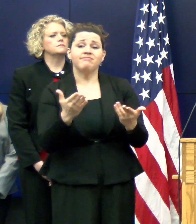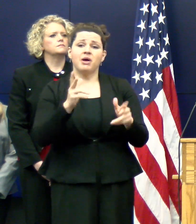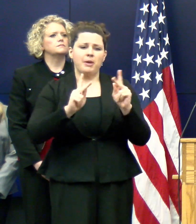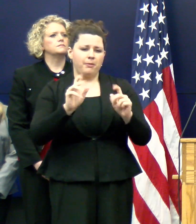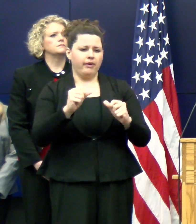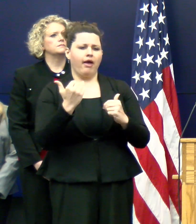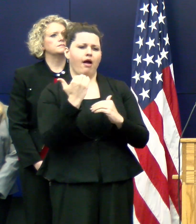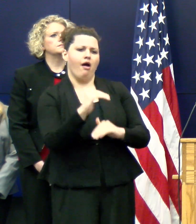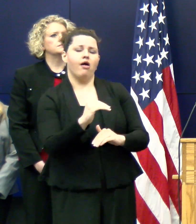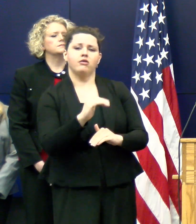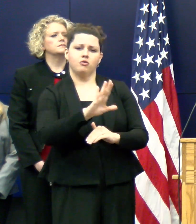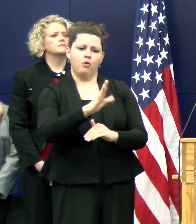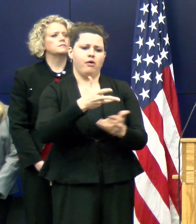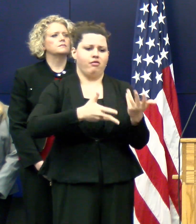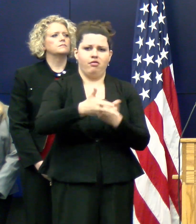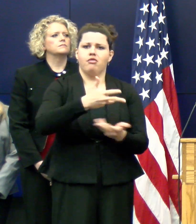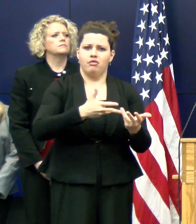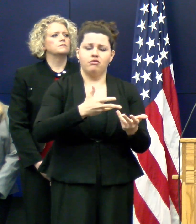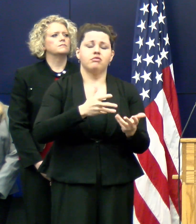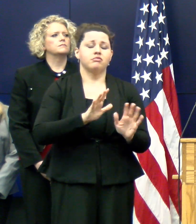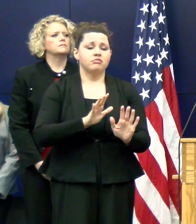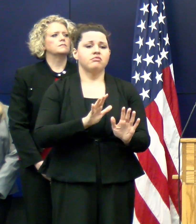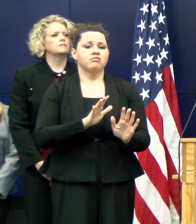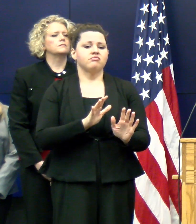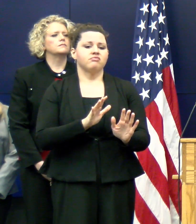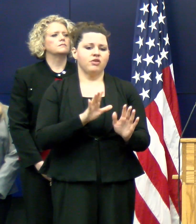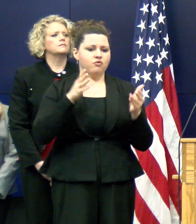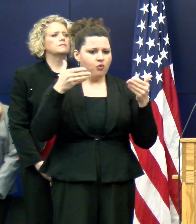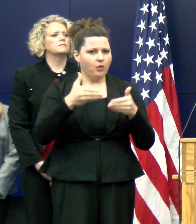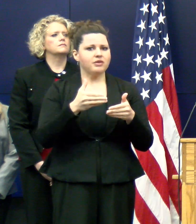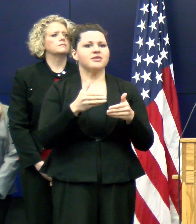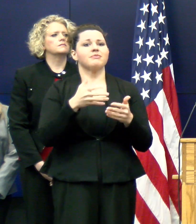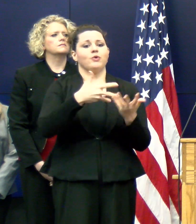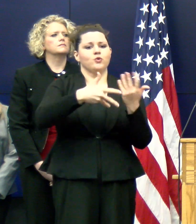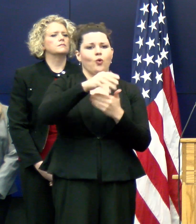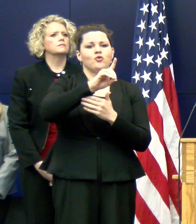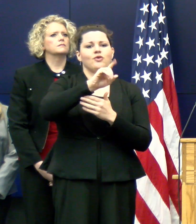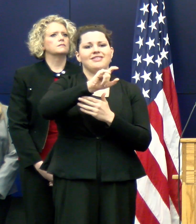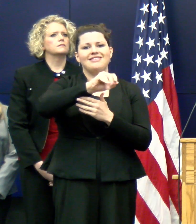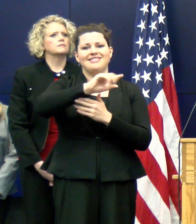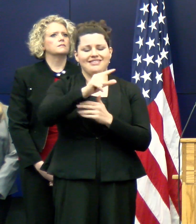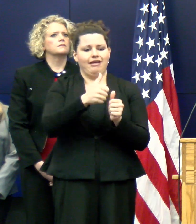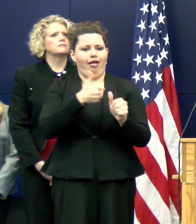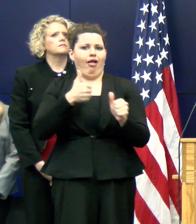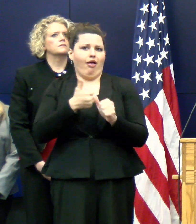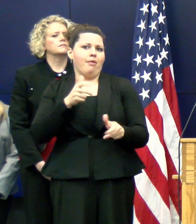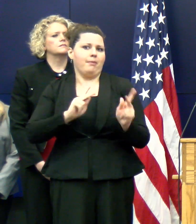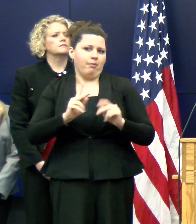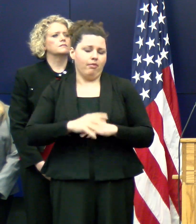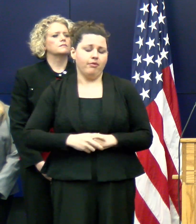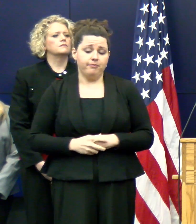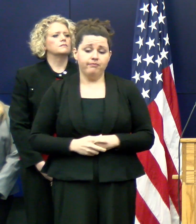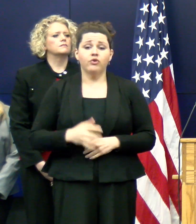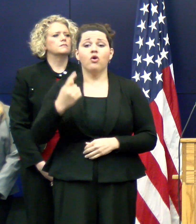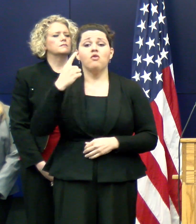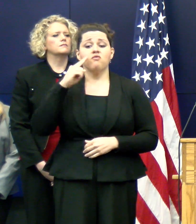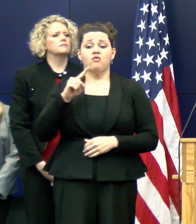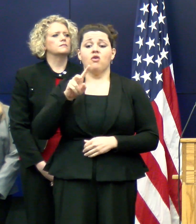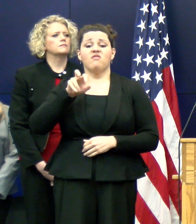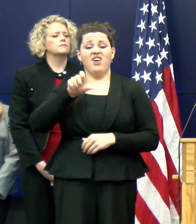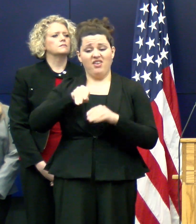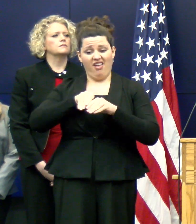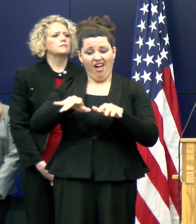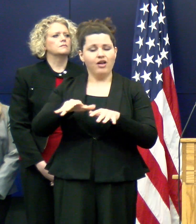reduce personal interactions and focus on things like social distancing. So to help slow the spread of the virus, we're going